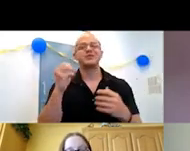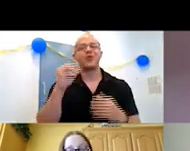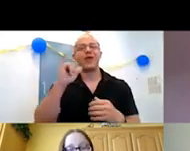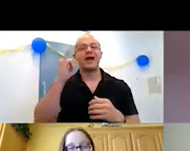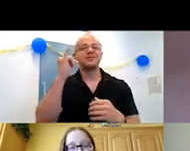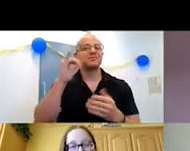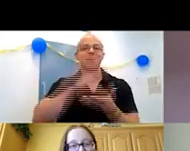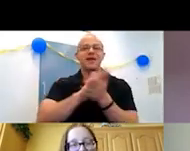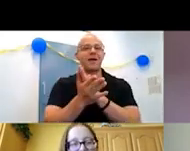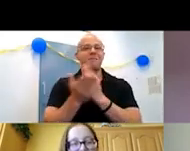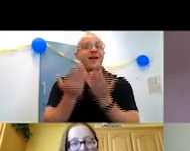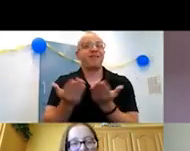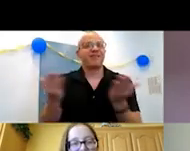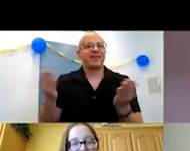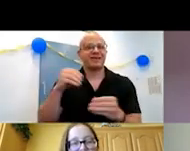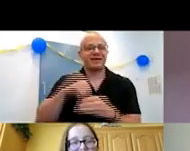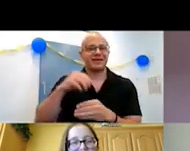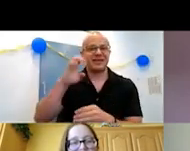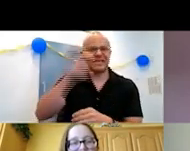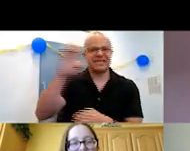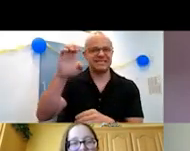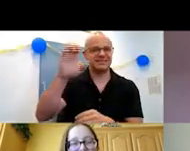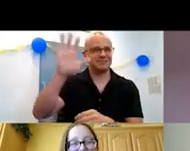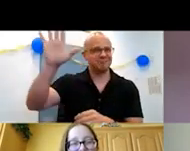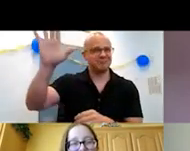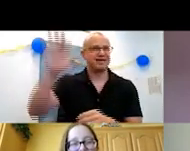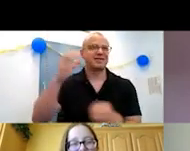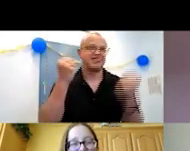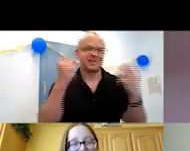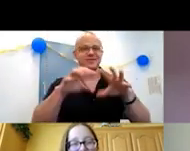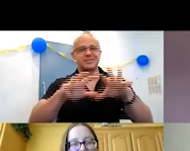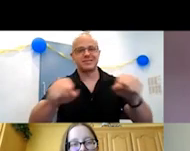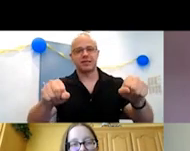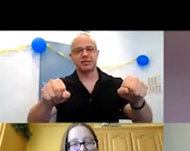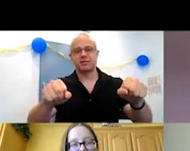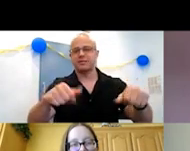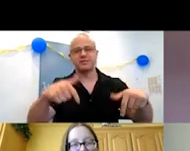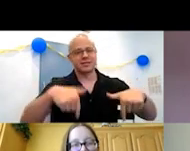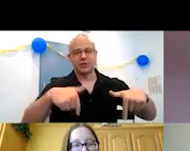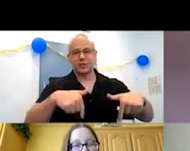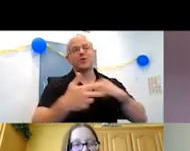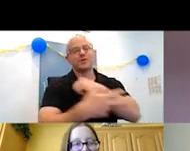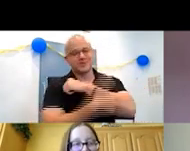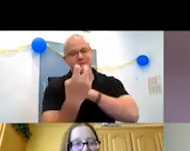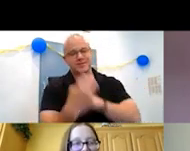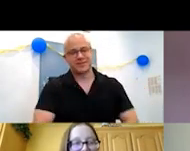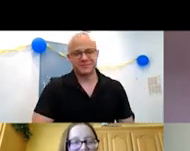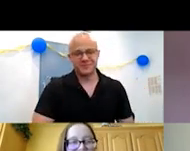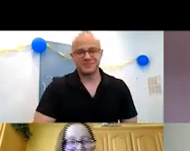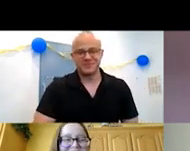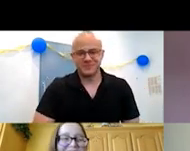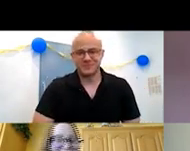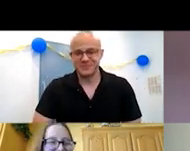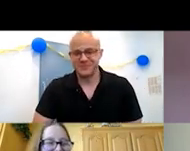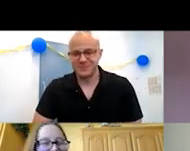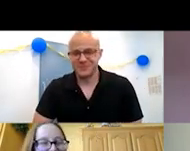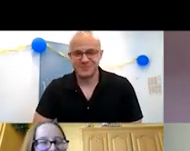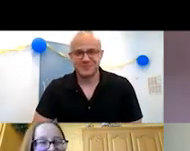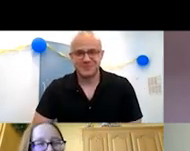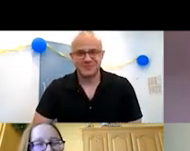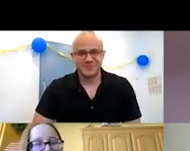the security, the cameras wouldn't catch what they were saying. So it's just, part of on the East Coast. So.